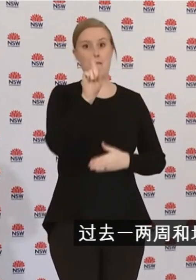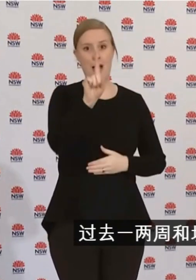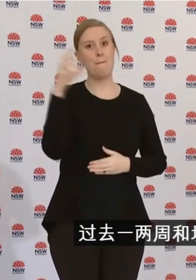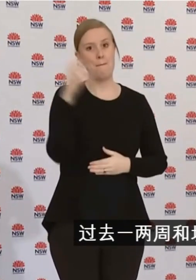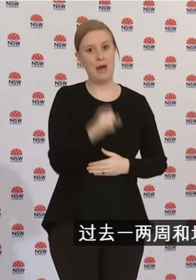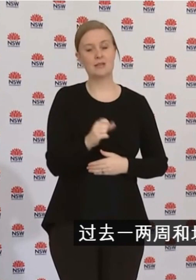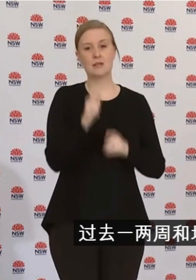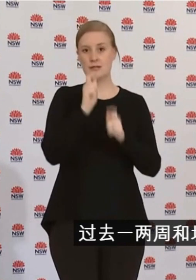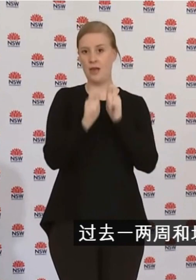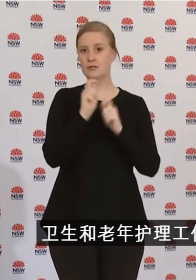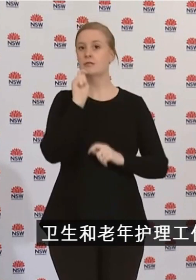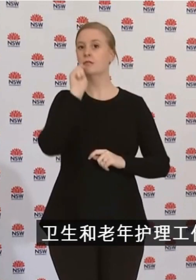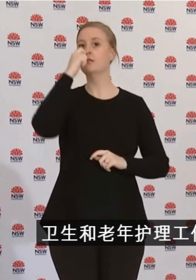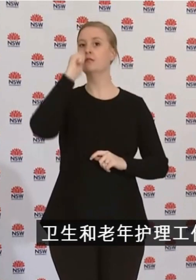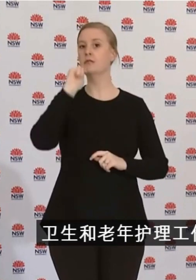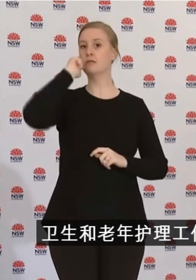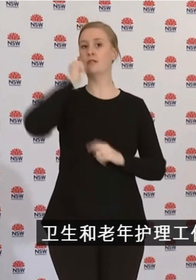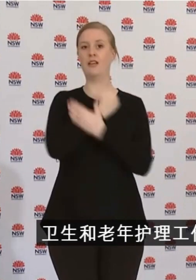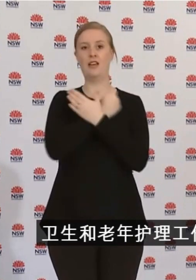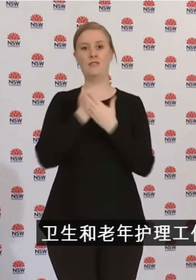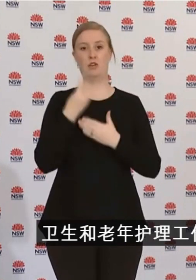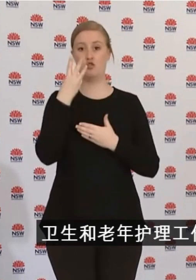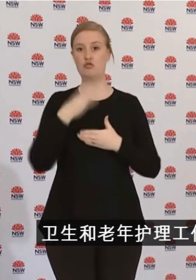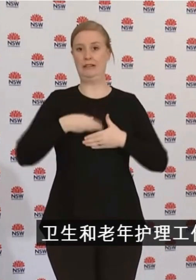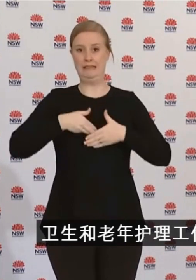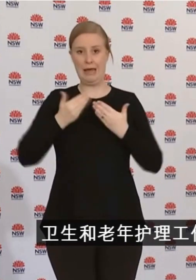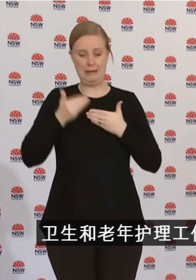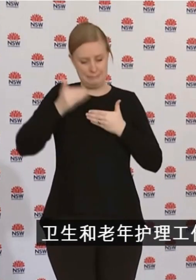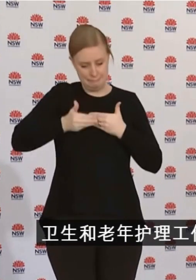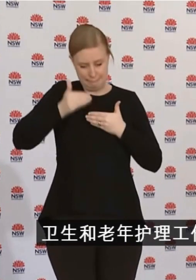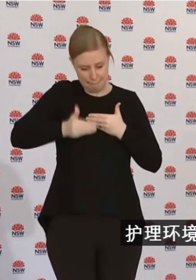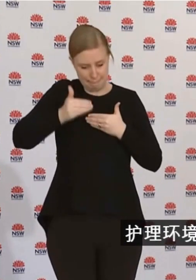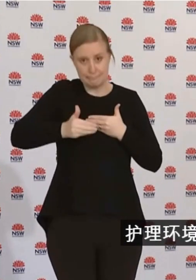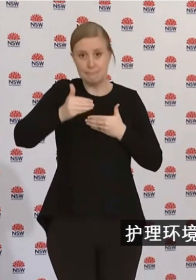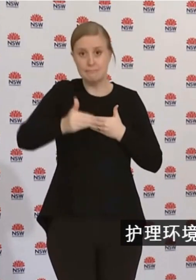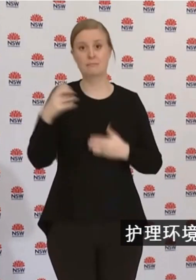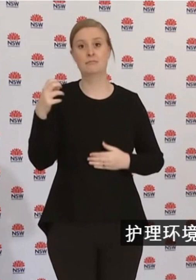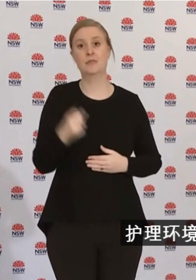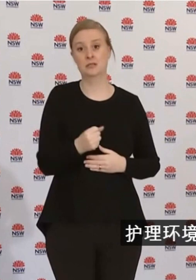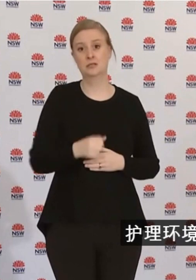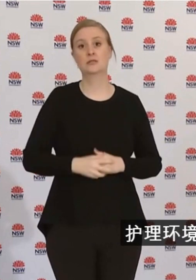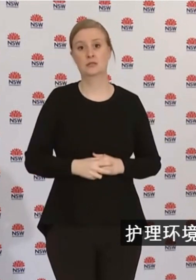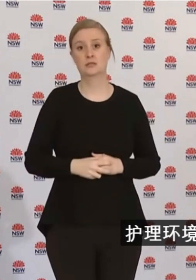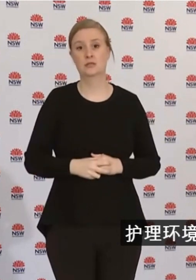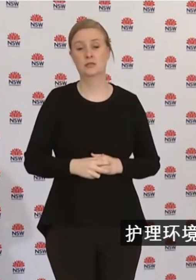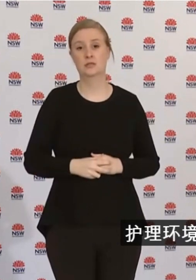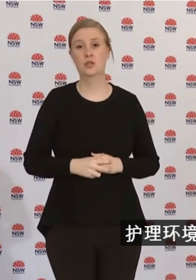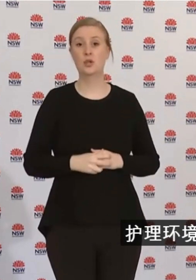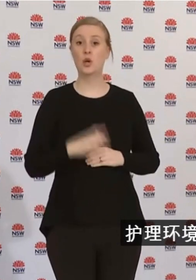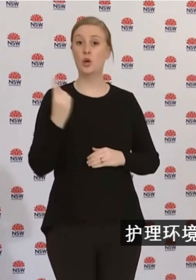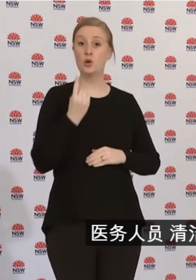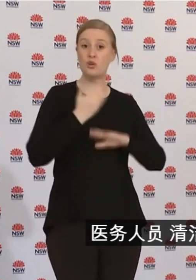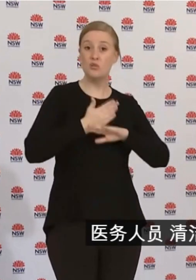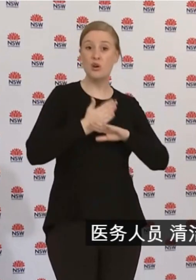Bankstown, health and aged care workers, so everybody that would work in an aged care environment, hospital environment,